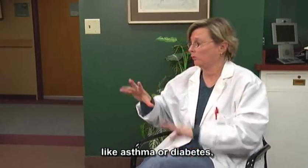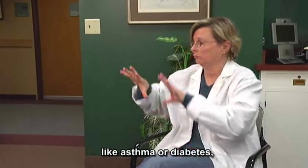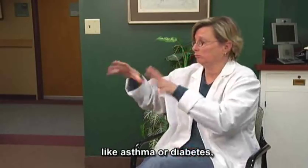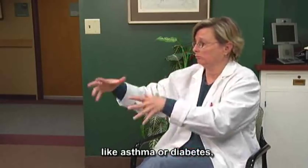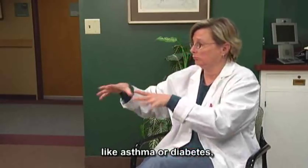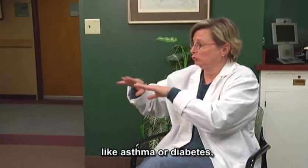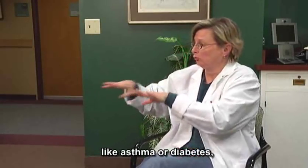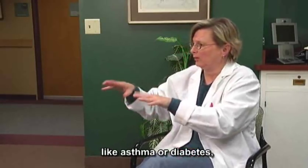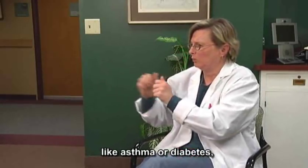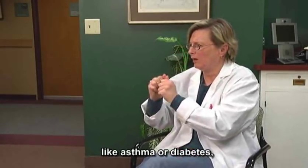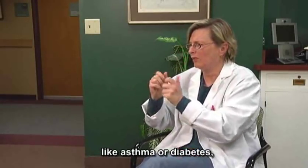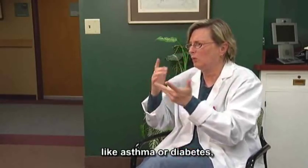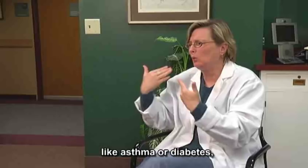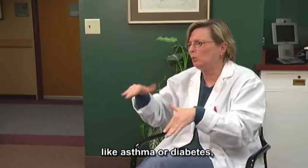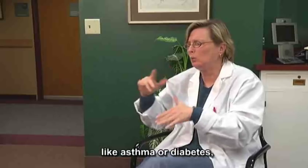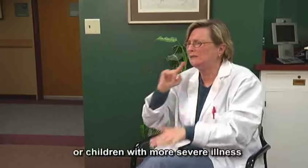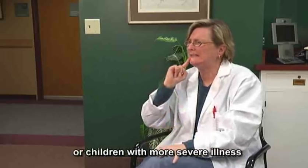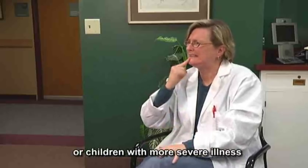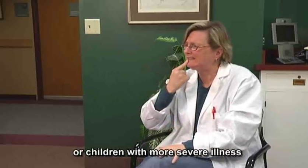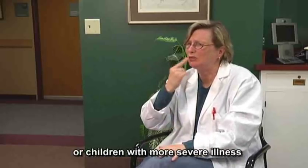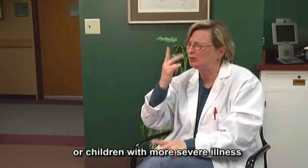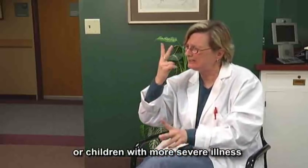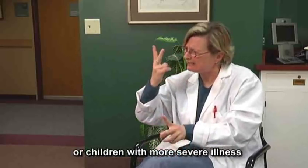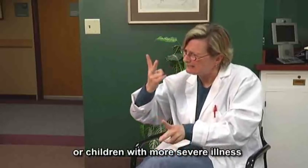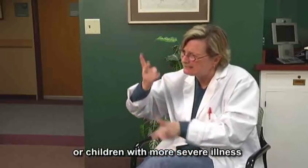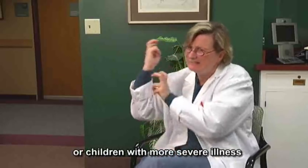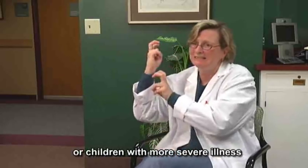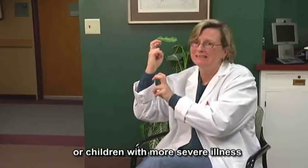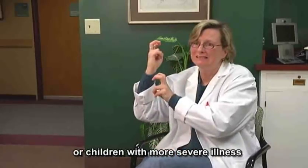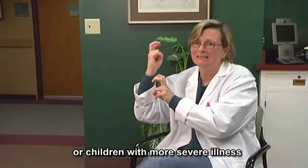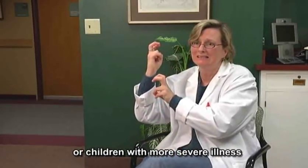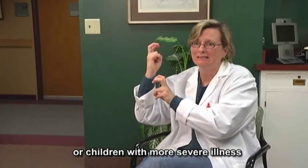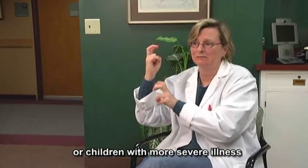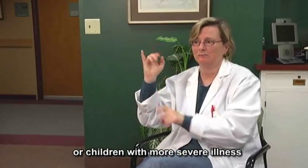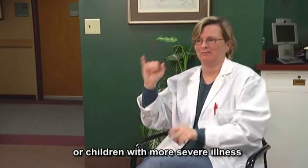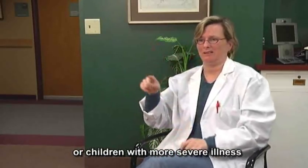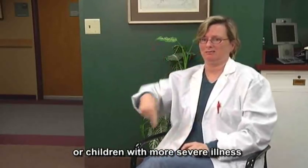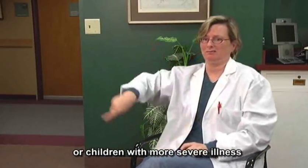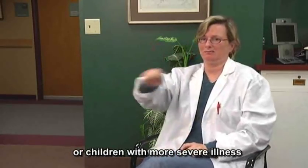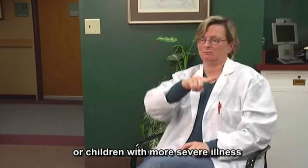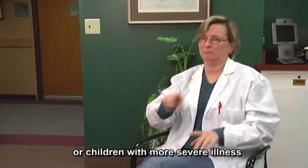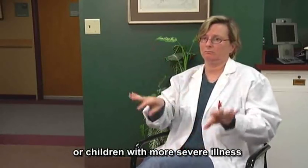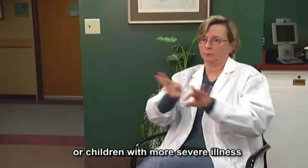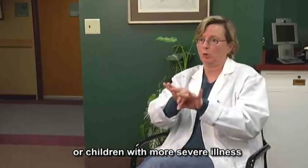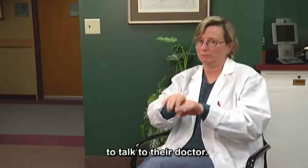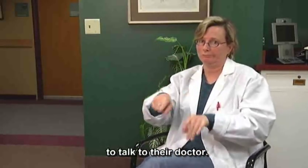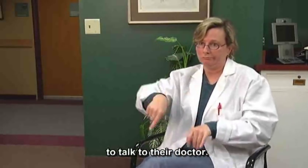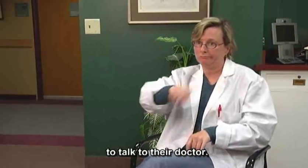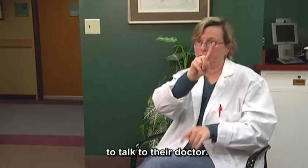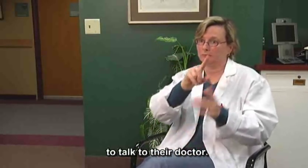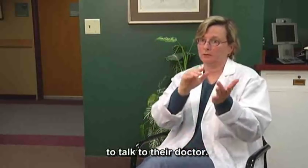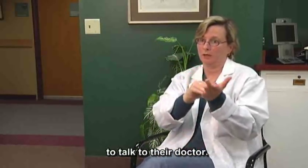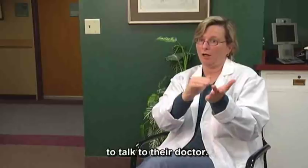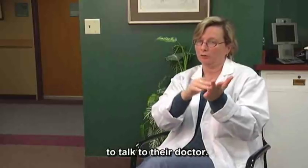or children with more severe illness to talk to their doctor